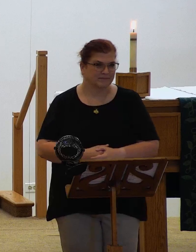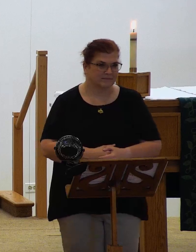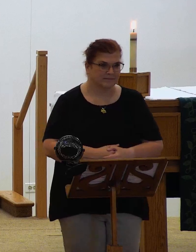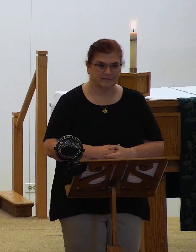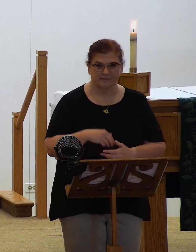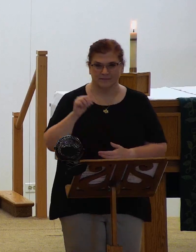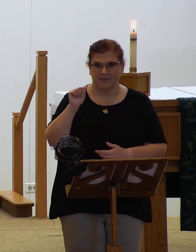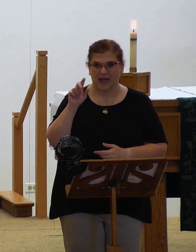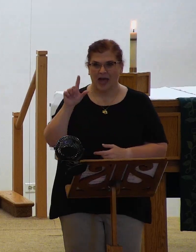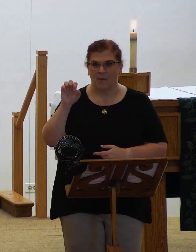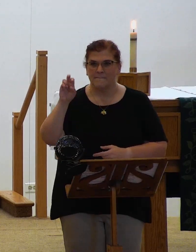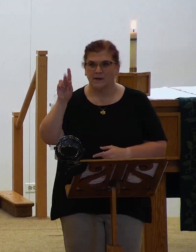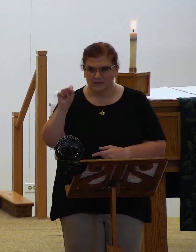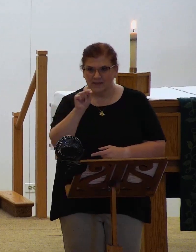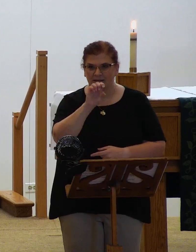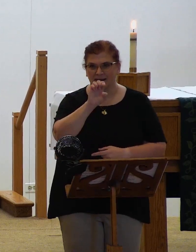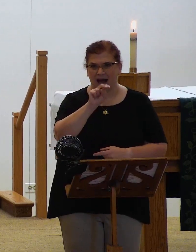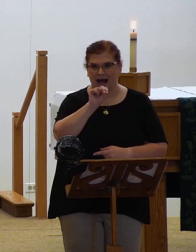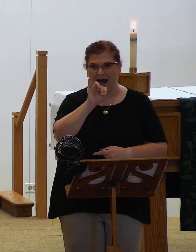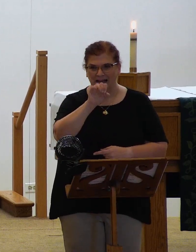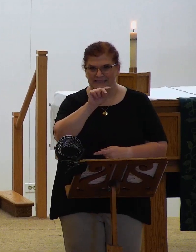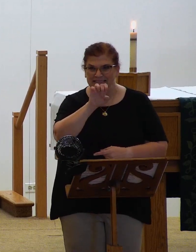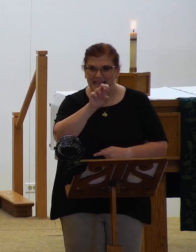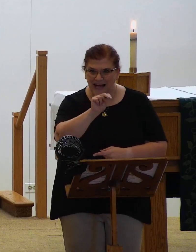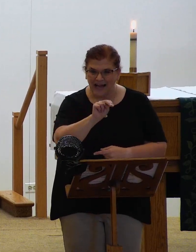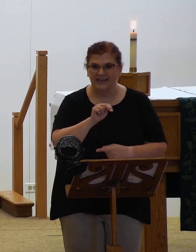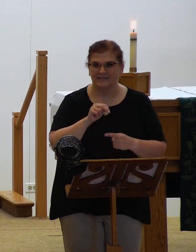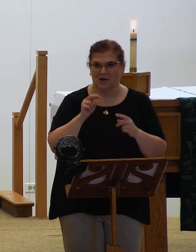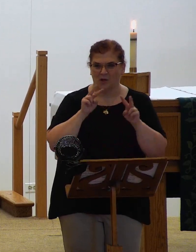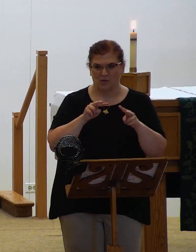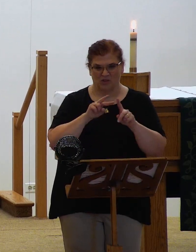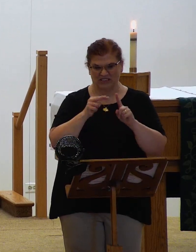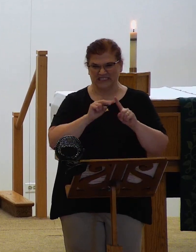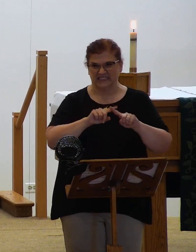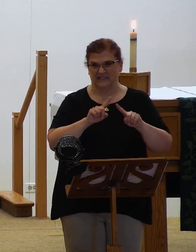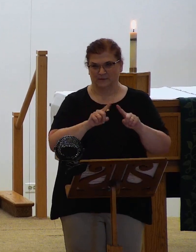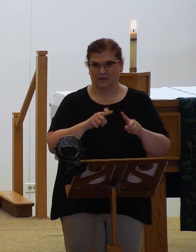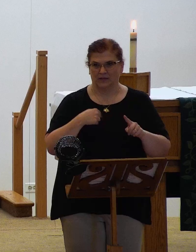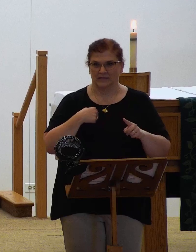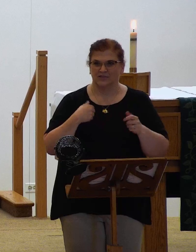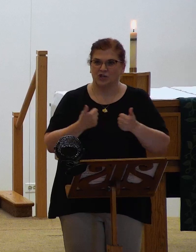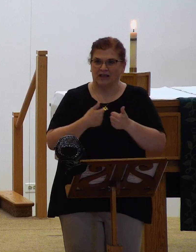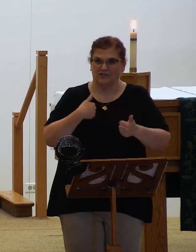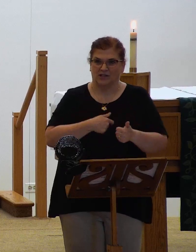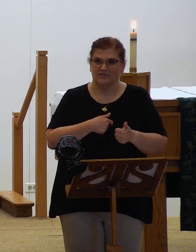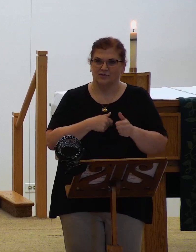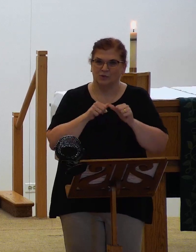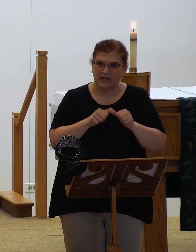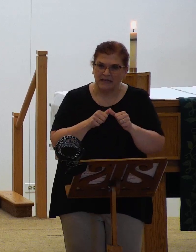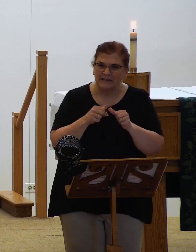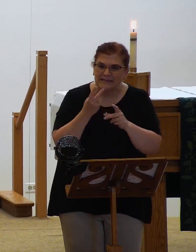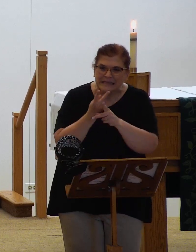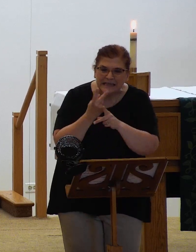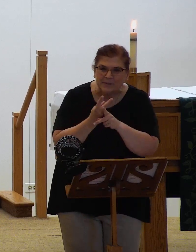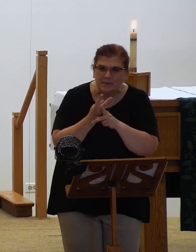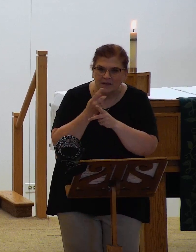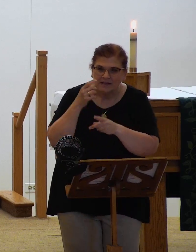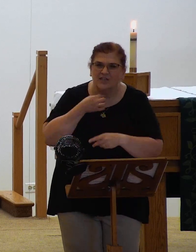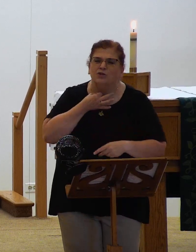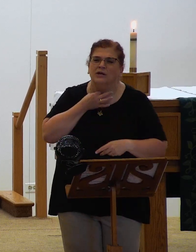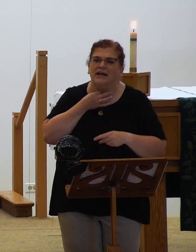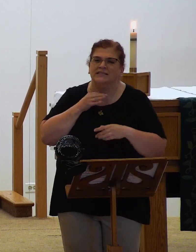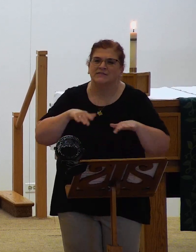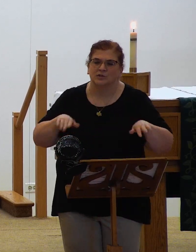Albert Einstein looks at this in a different way. He challenged us to retain the curiosity of children, saying, "Do not